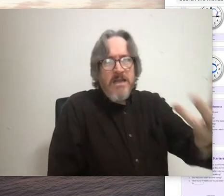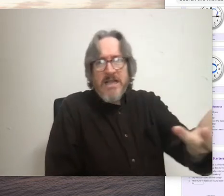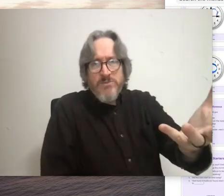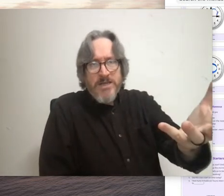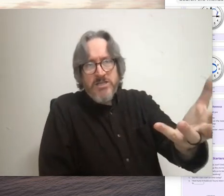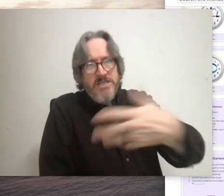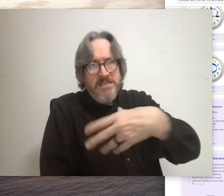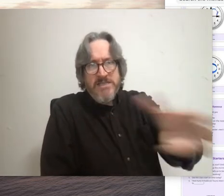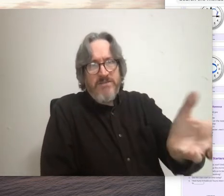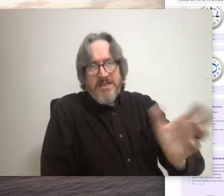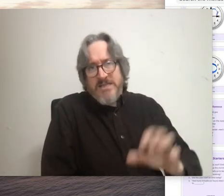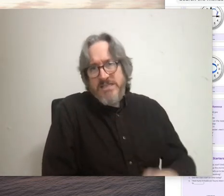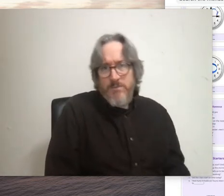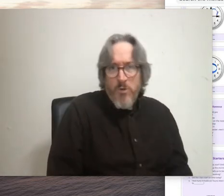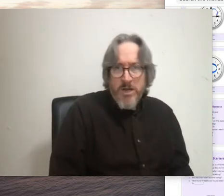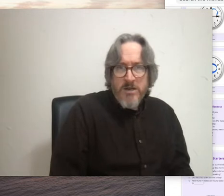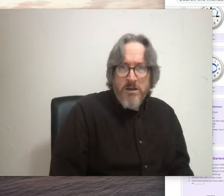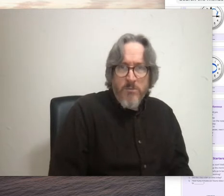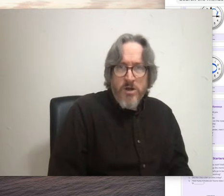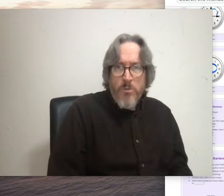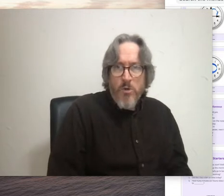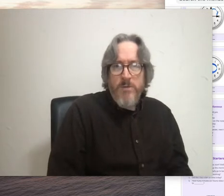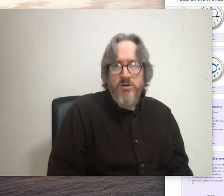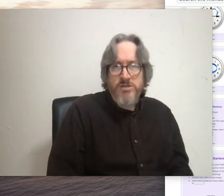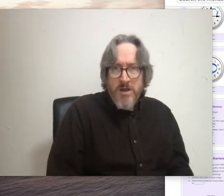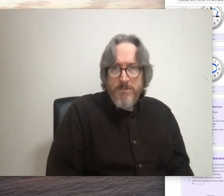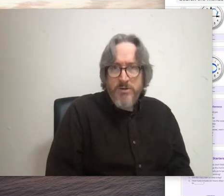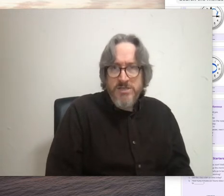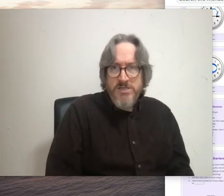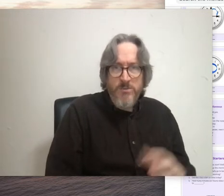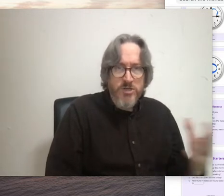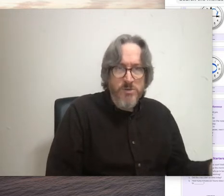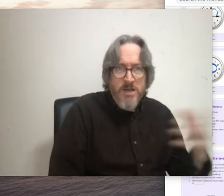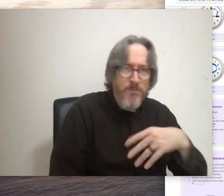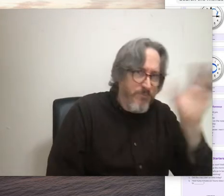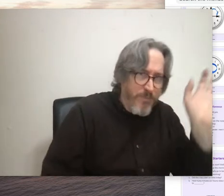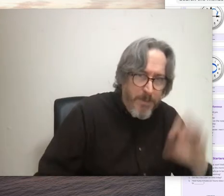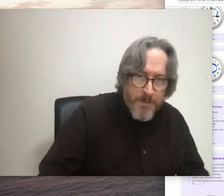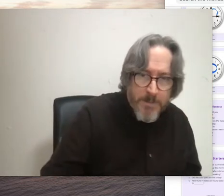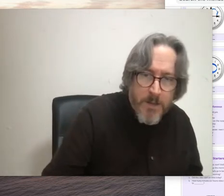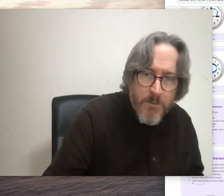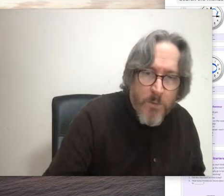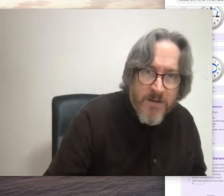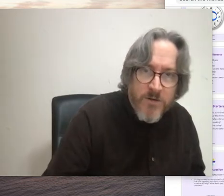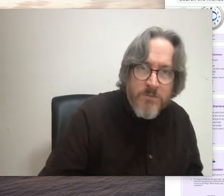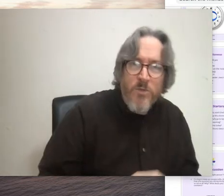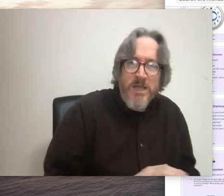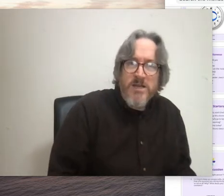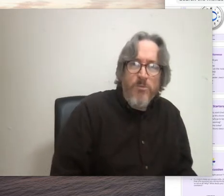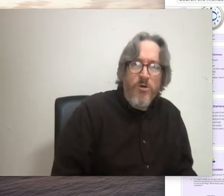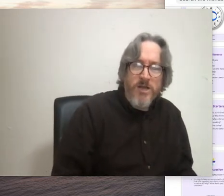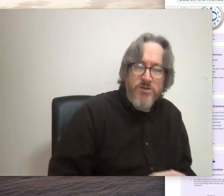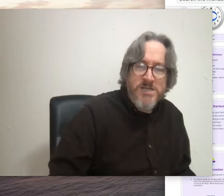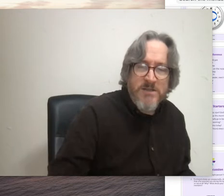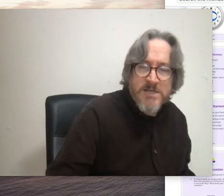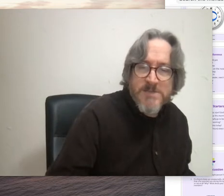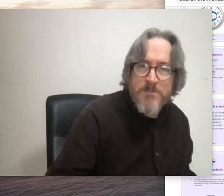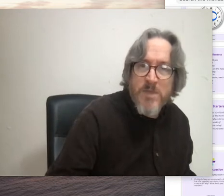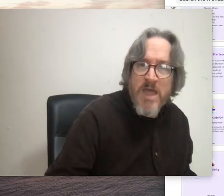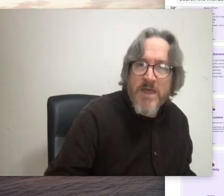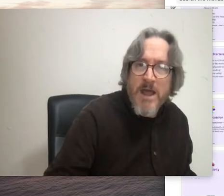And then in class, we can discuss stuff like this. Are you a morning person or a night person? Someone shows up, blah, blah, blah, blah, whatever. We'll get into more